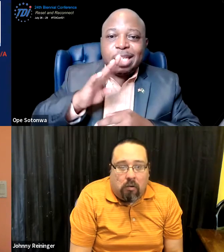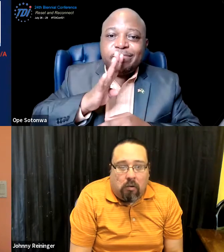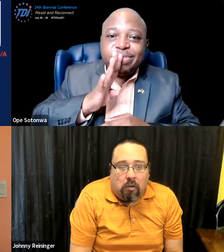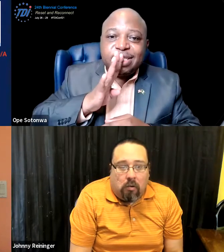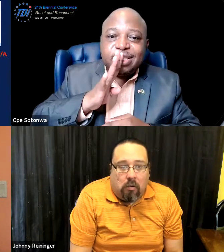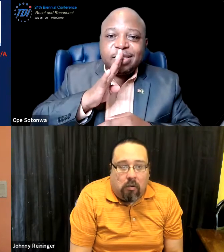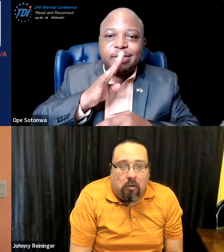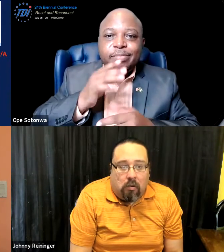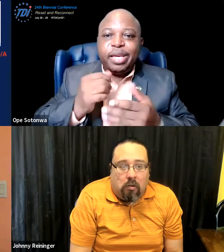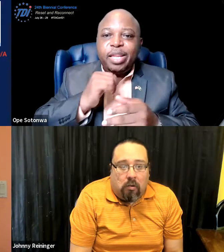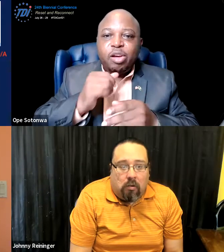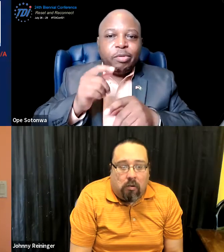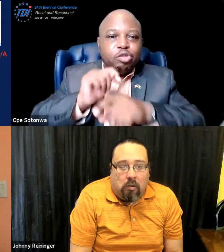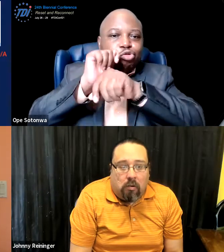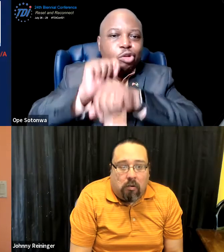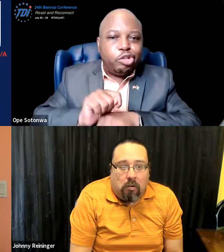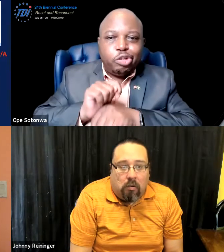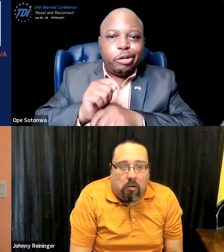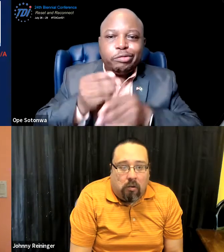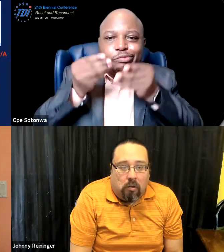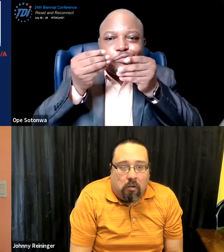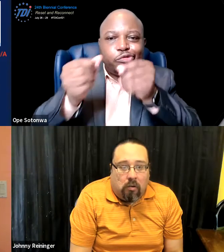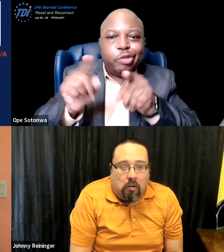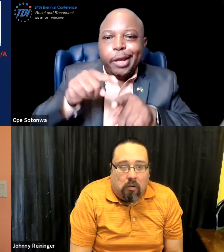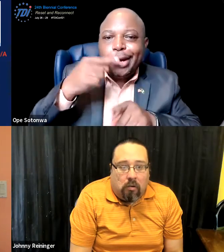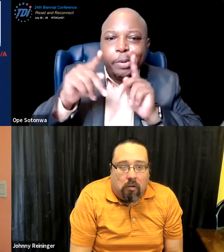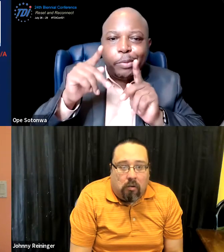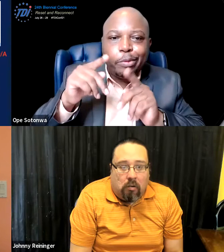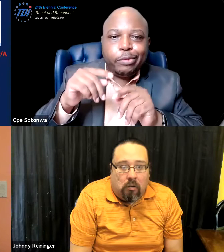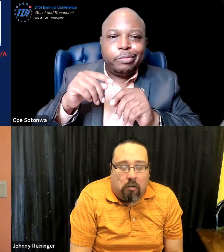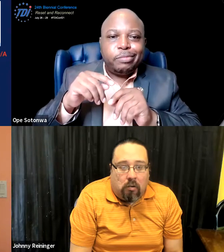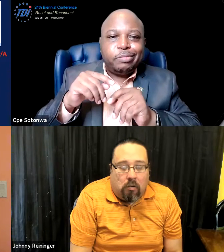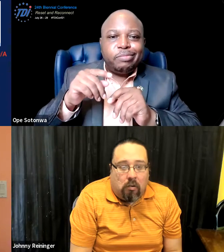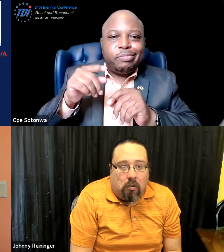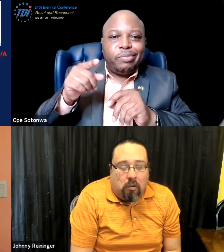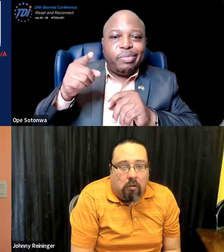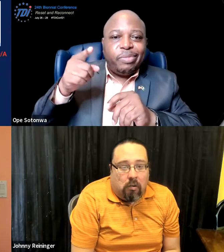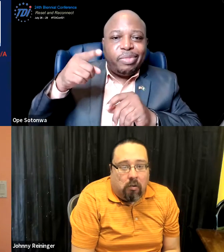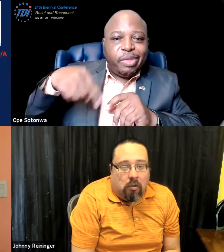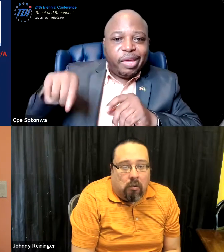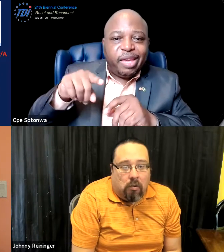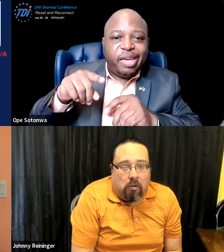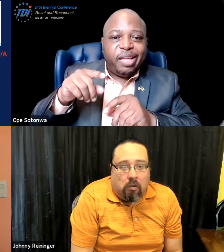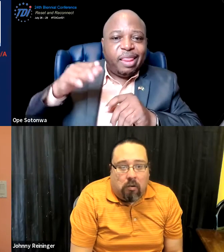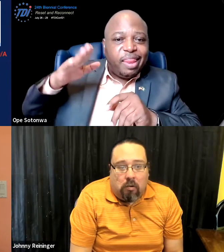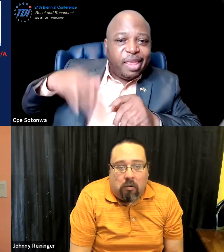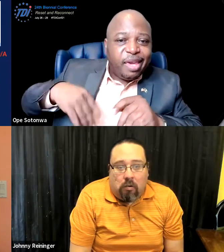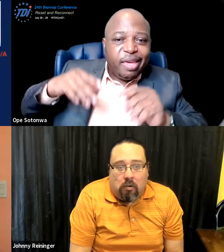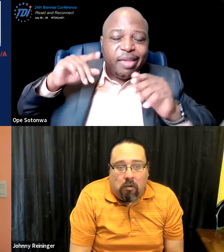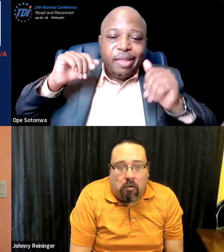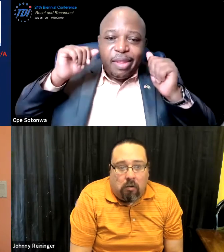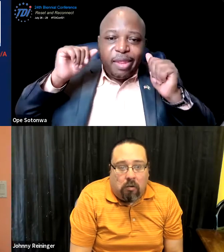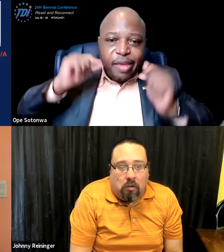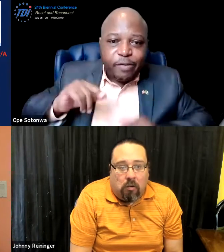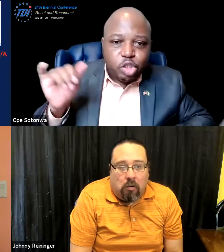has to attract and have a better approach to all signers, not just a small spectrum, but really the whole